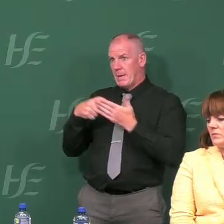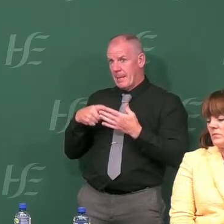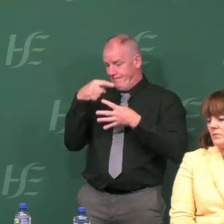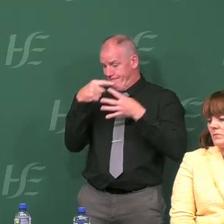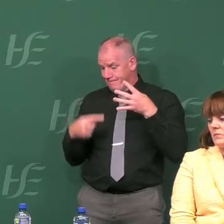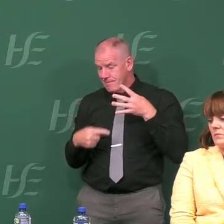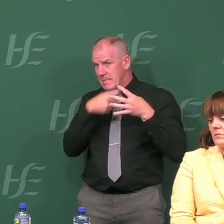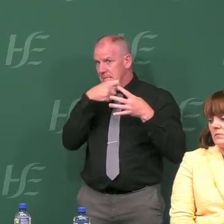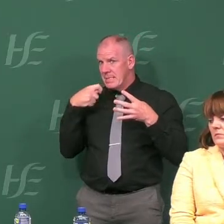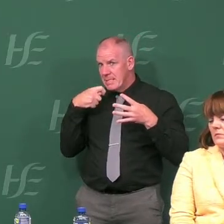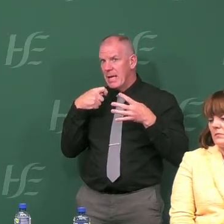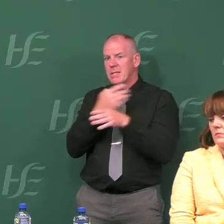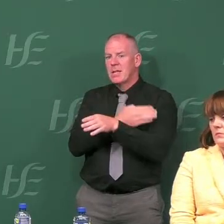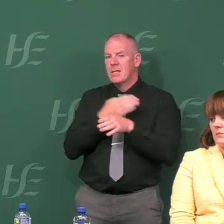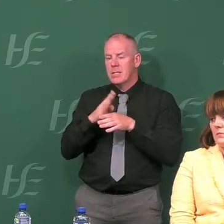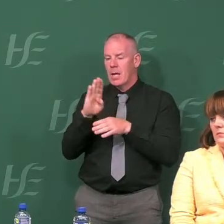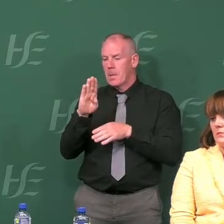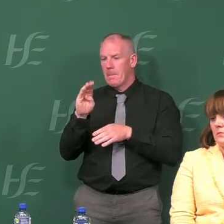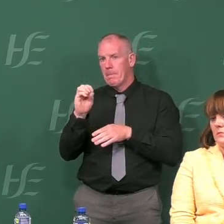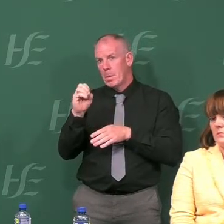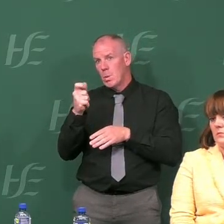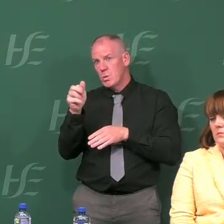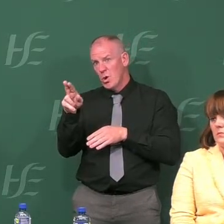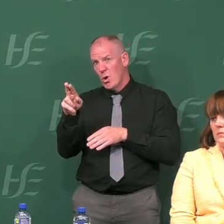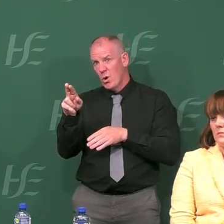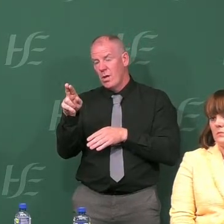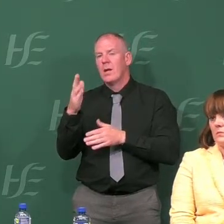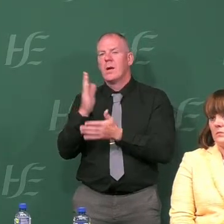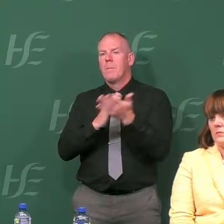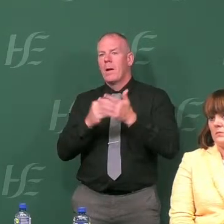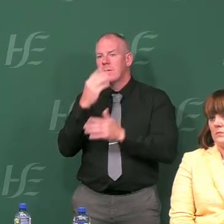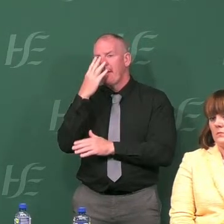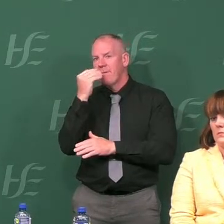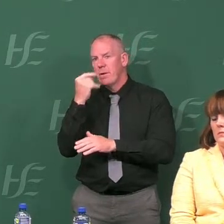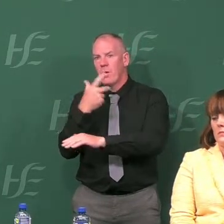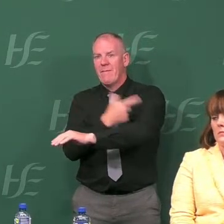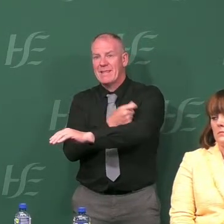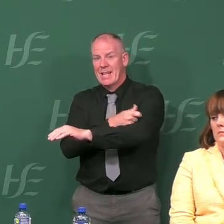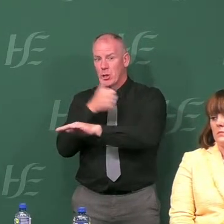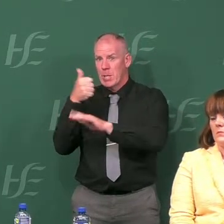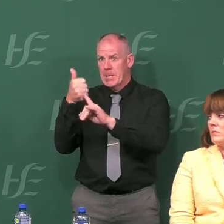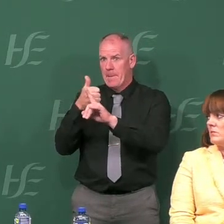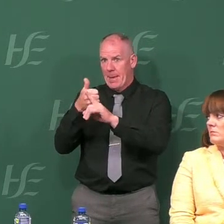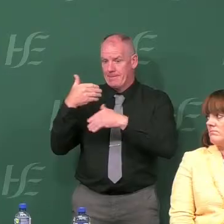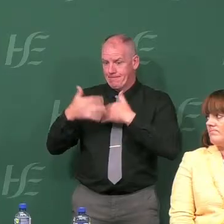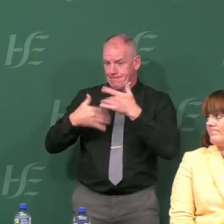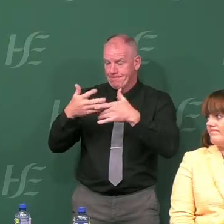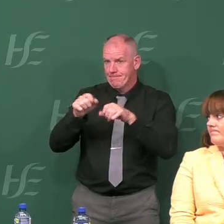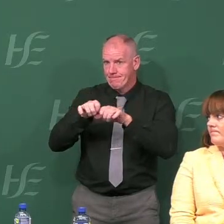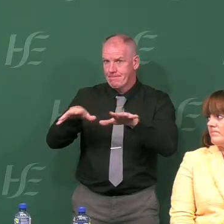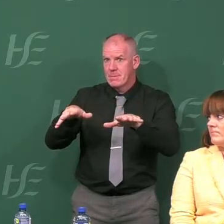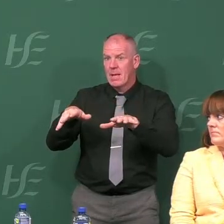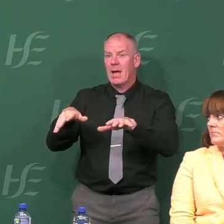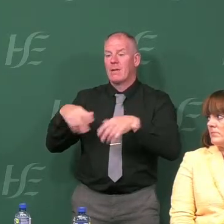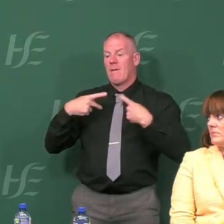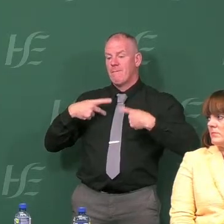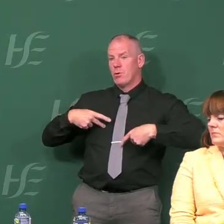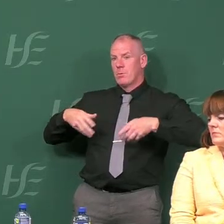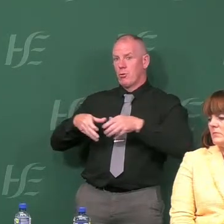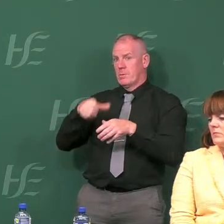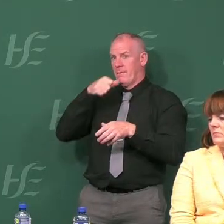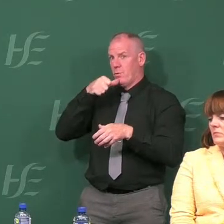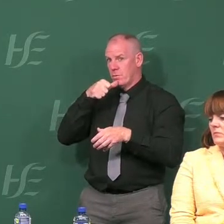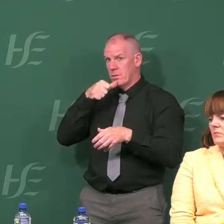out to commence the booster as part of the flu vaccination campaign and addressing vulnerable groups,